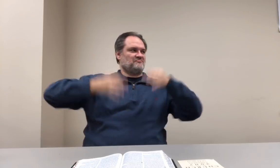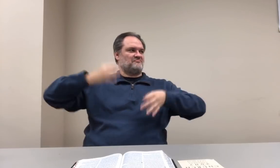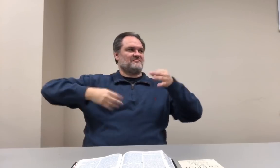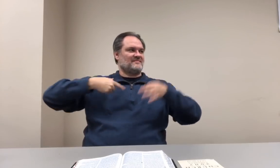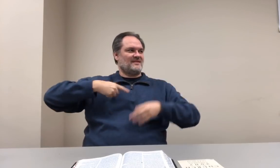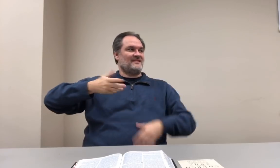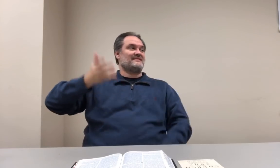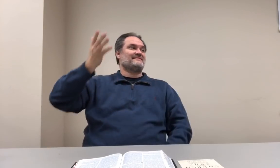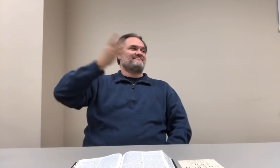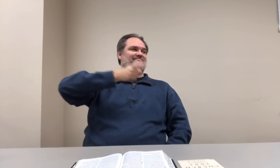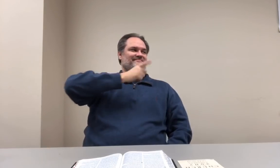is.